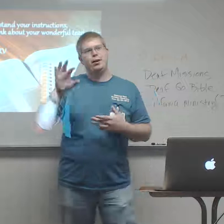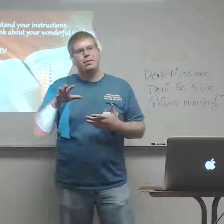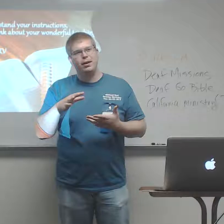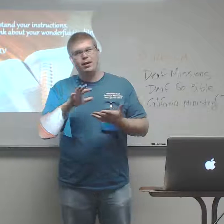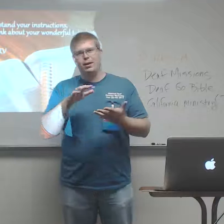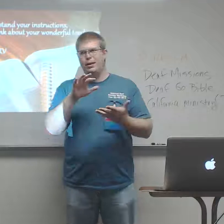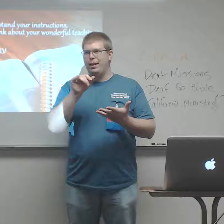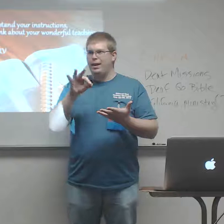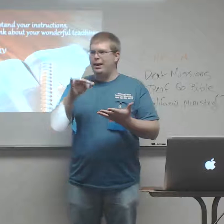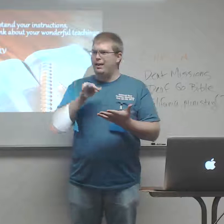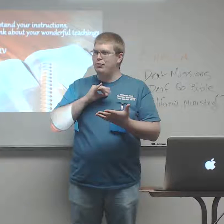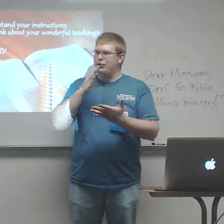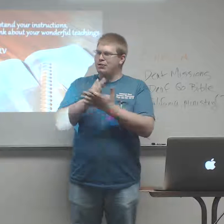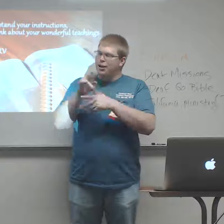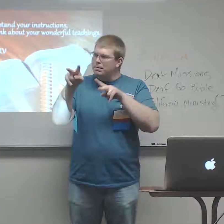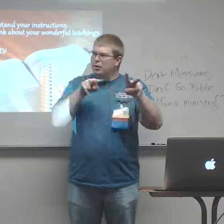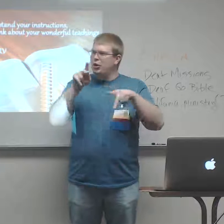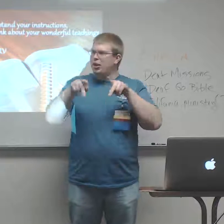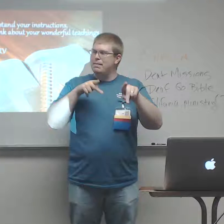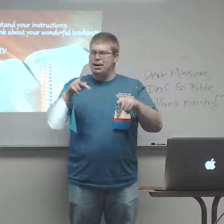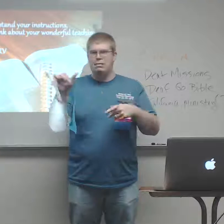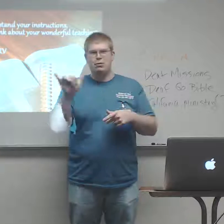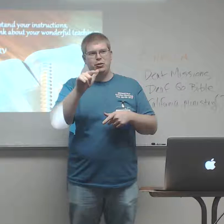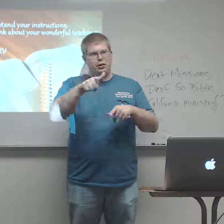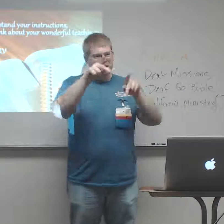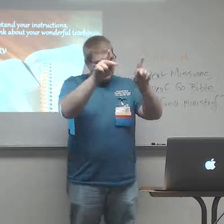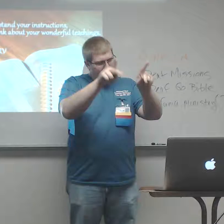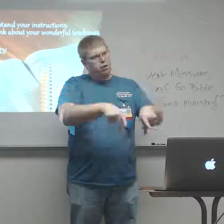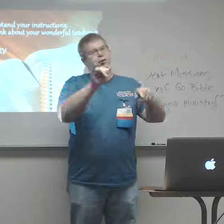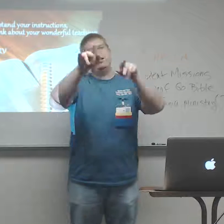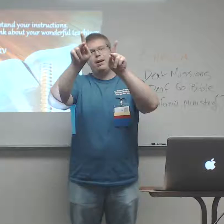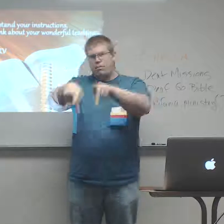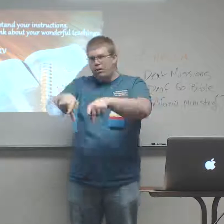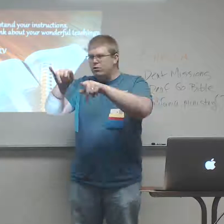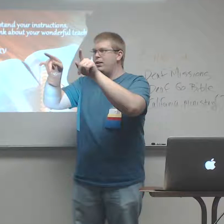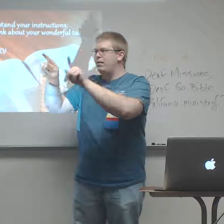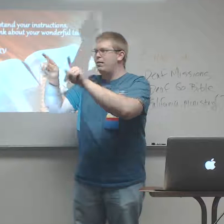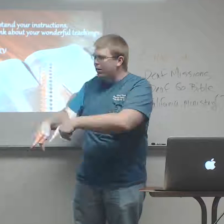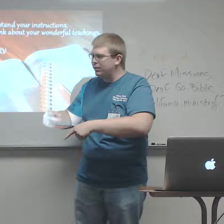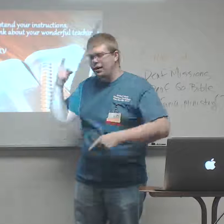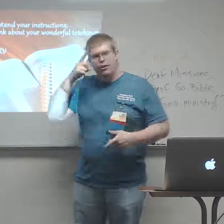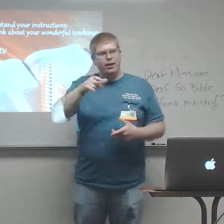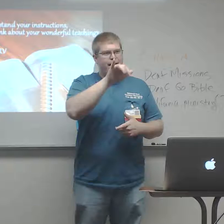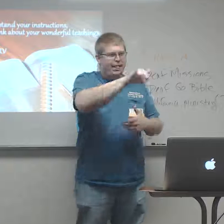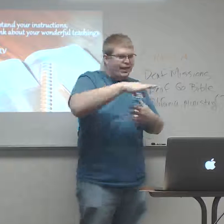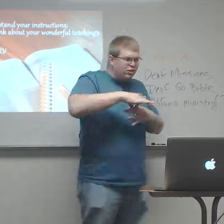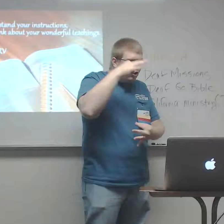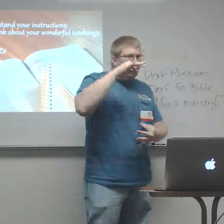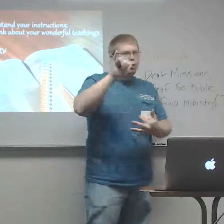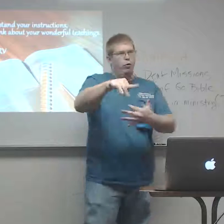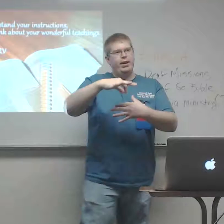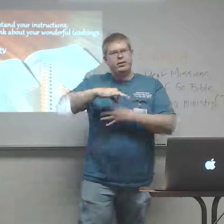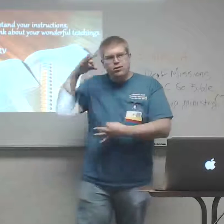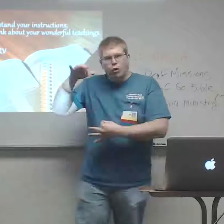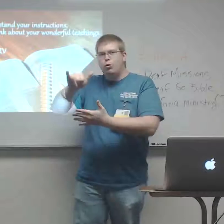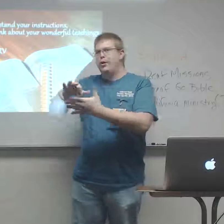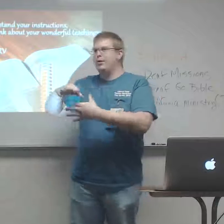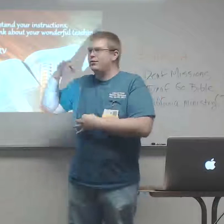in. If we stop looking at people, that person, like that